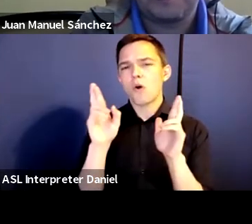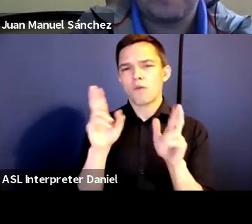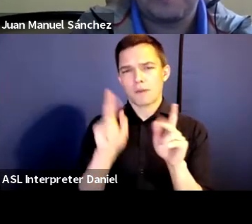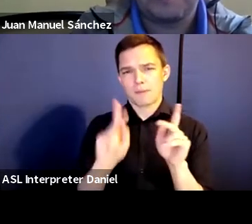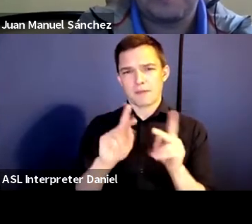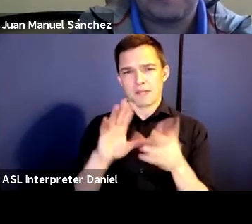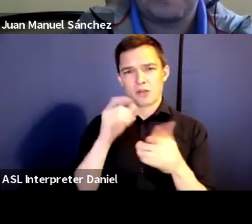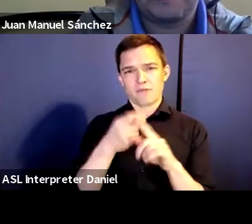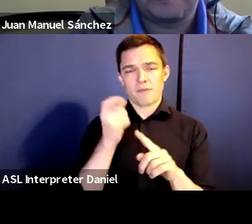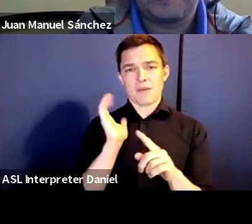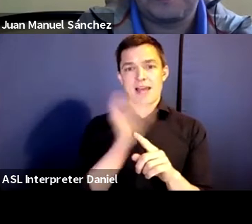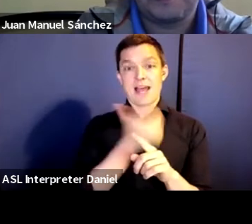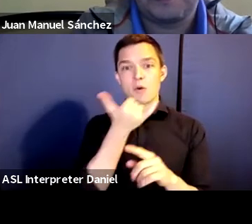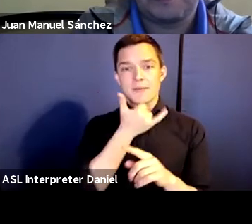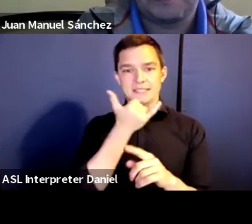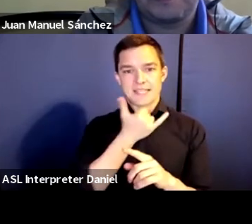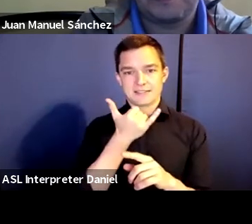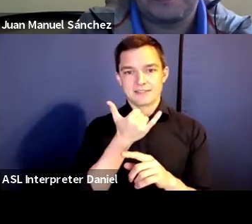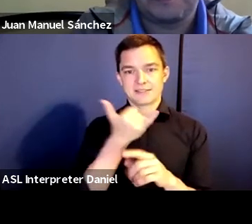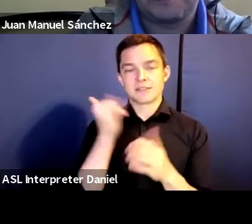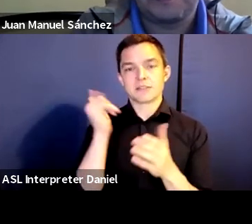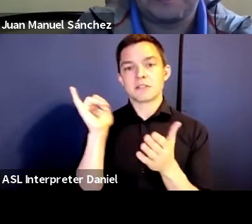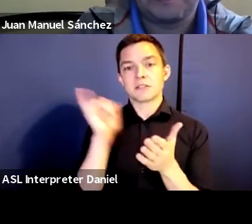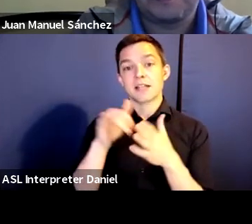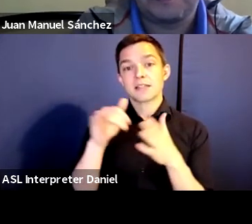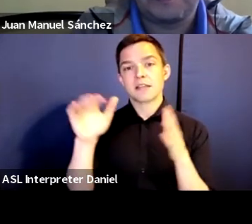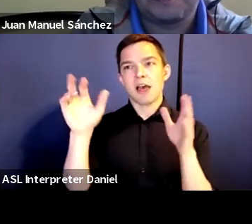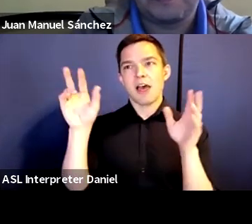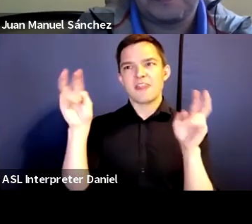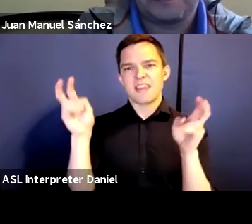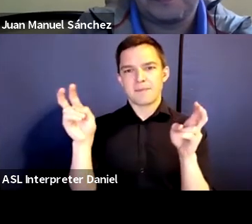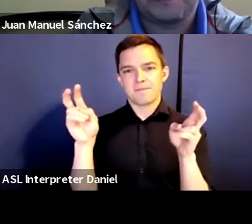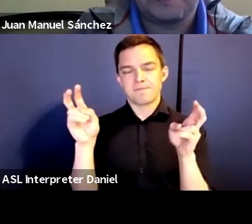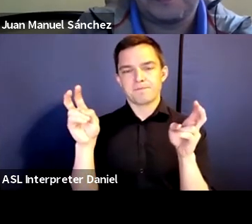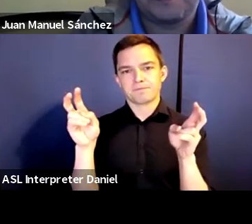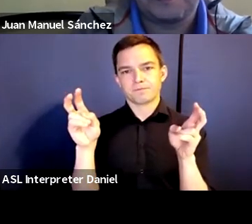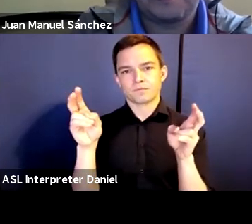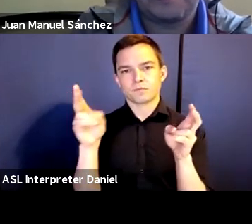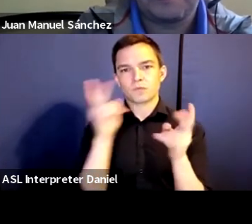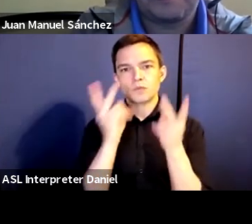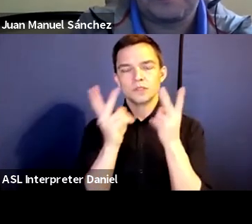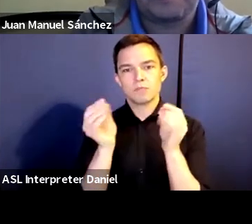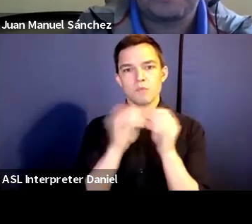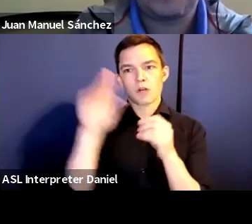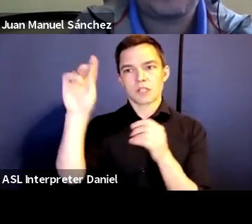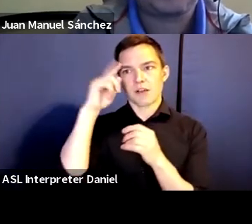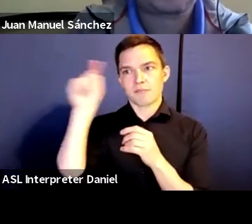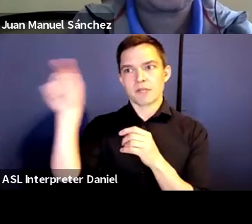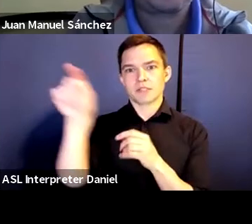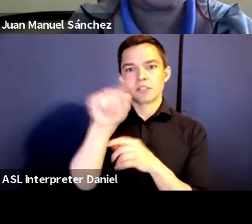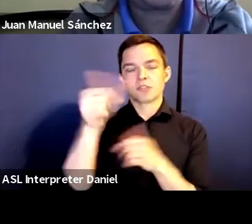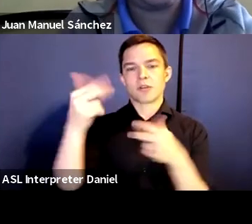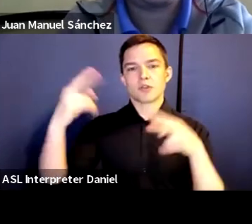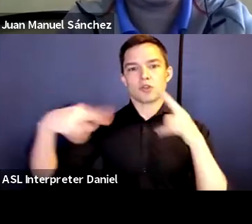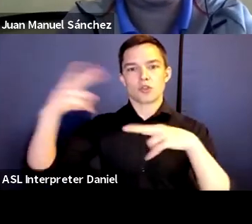from our mistakes. So I think that's a theme that we're trying to, that we're seeing more of governments really trying to look at each